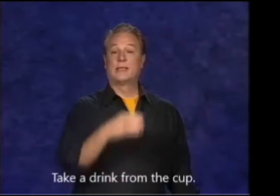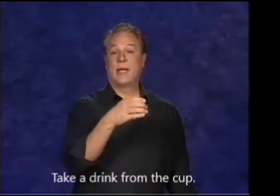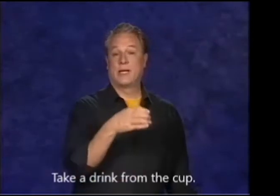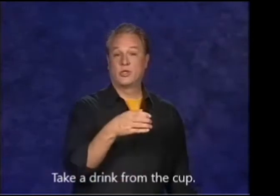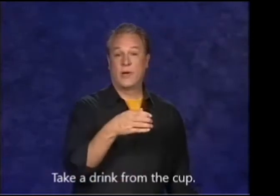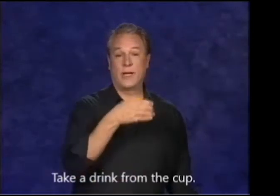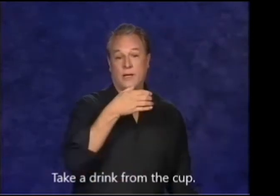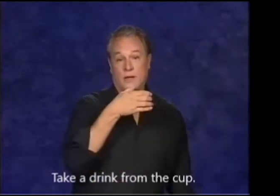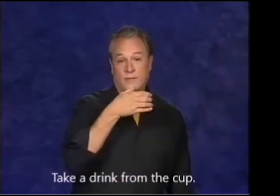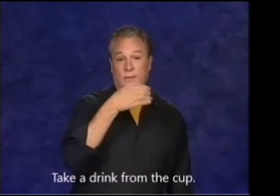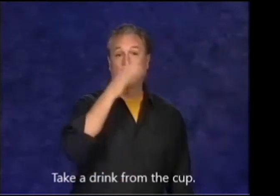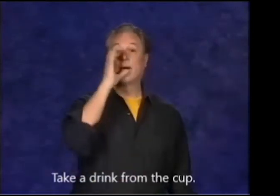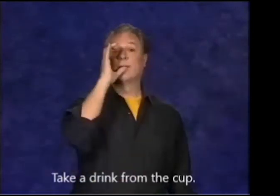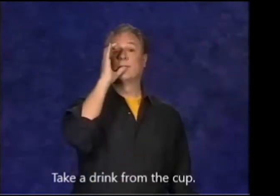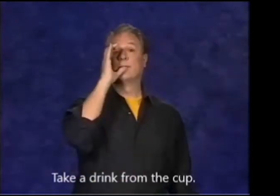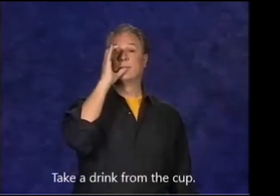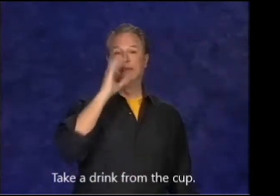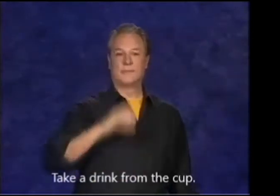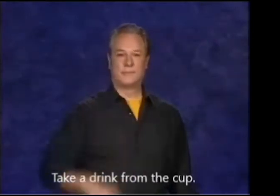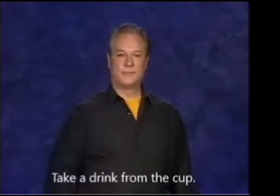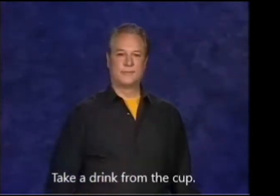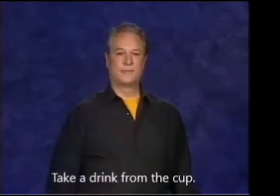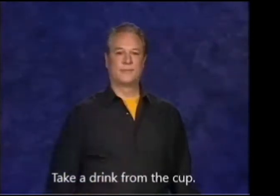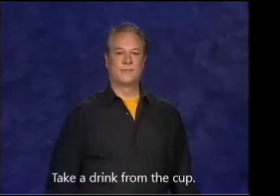Take a drink from the cup.